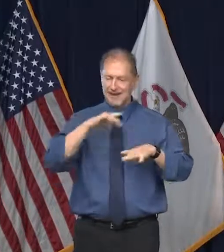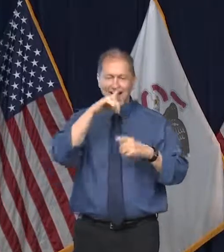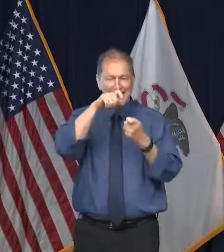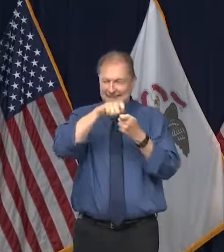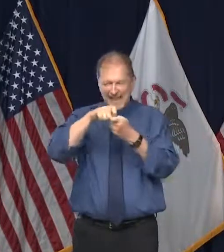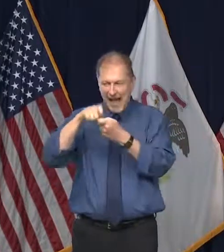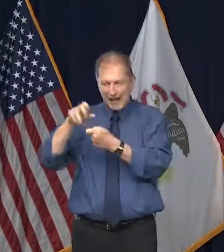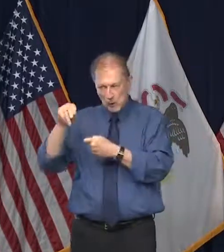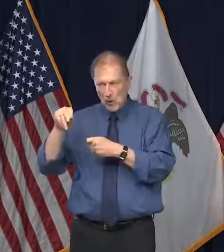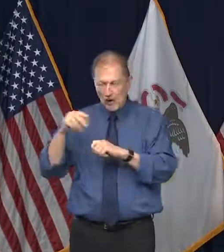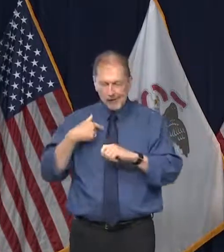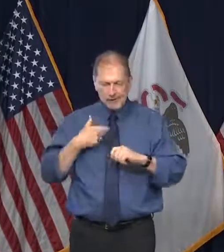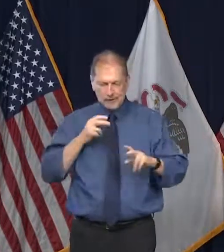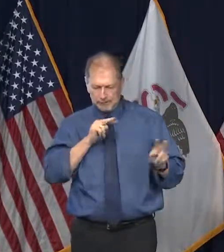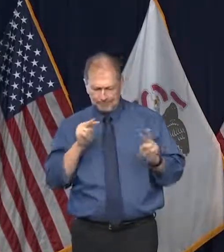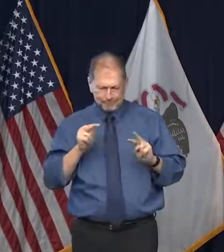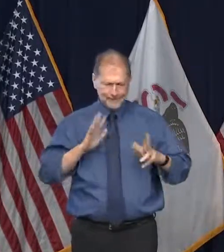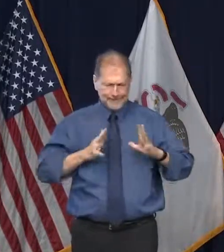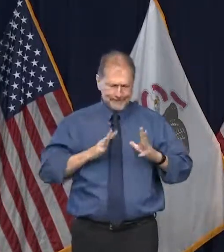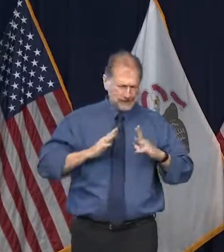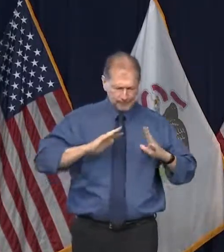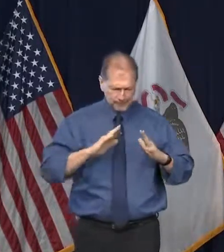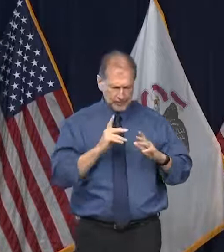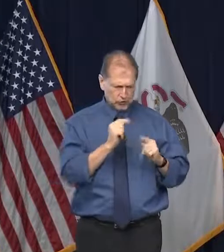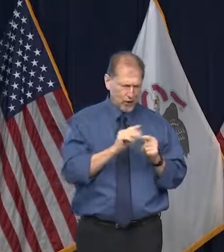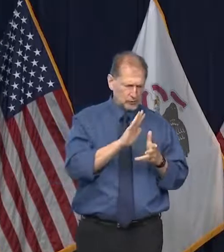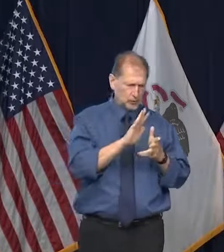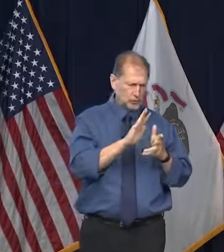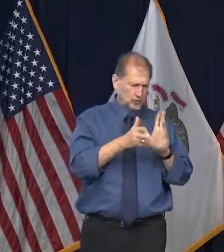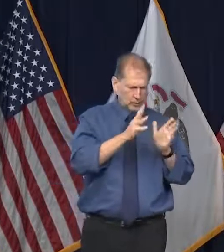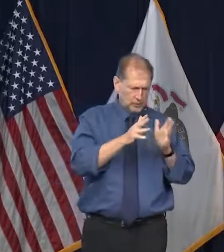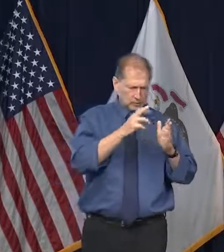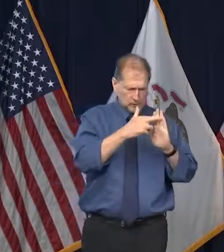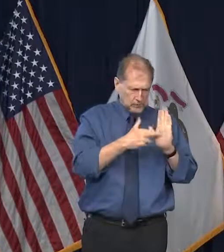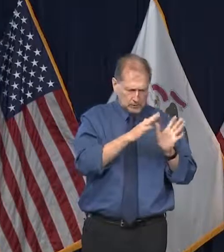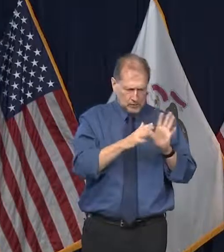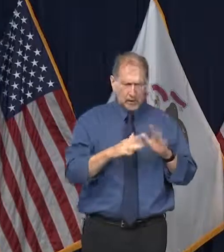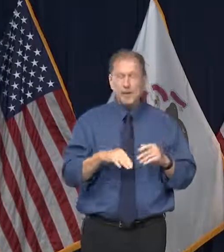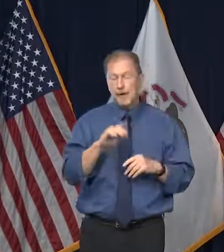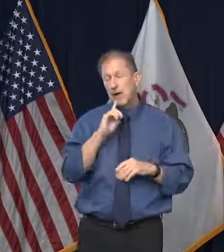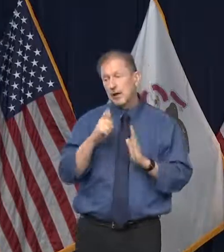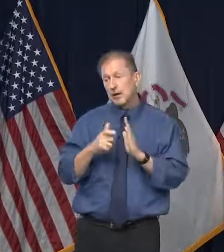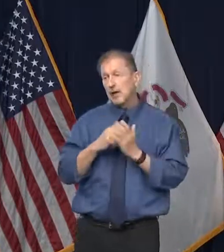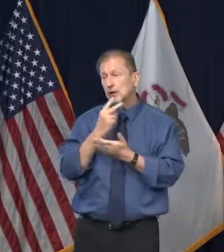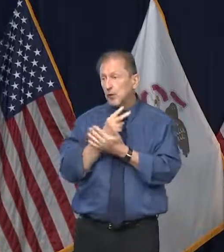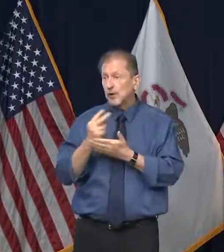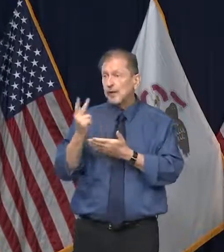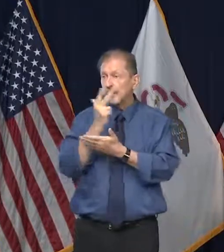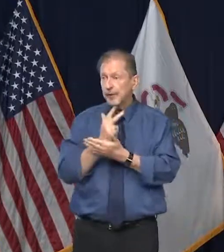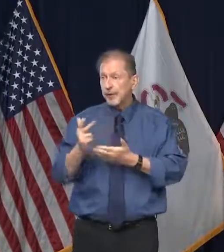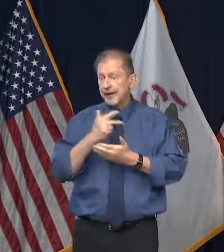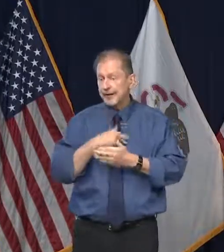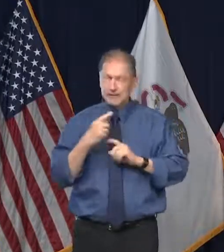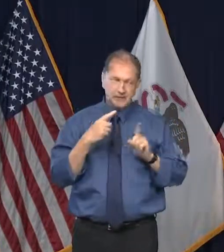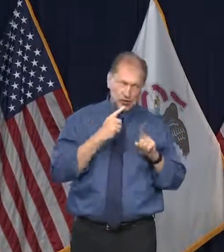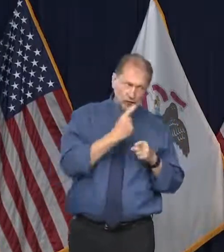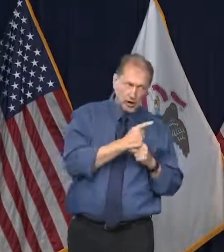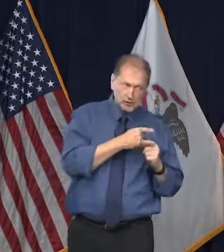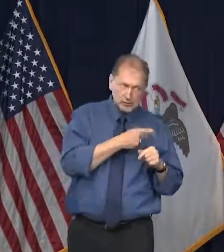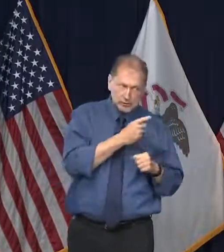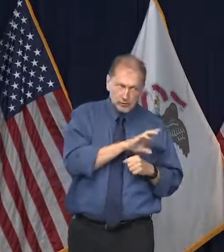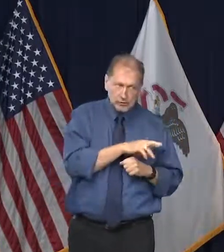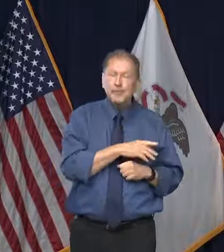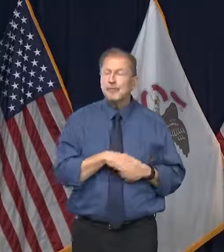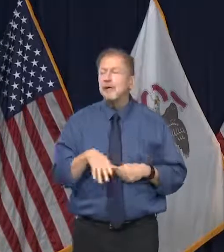exact path or timing. But 2 to 3 weeks, and I look to Dr. Ezike, 2 to 3